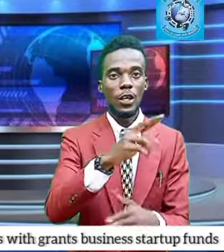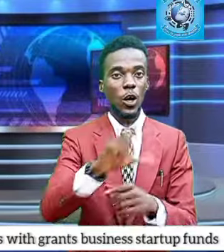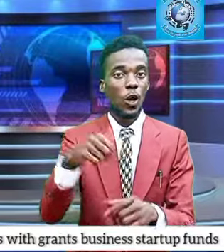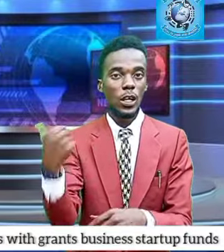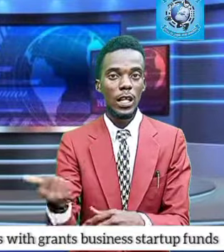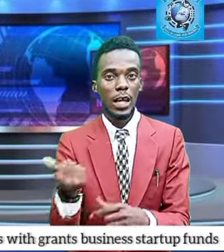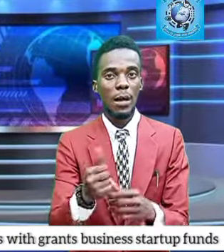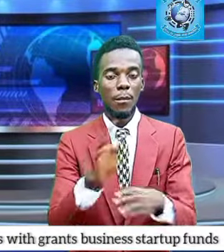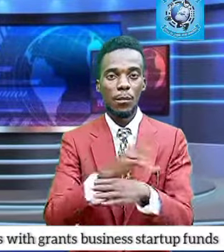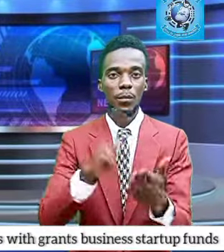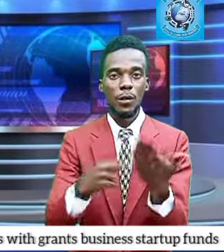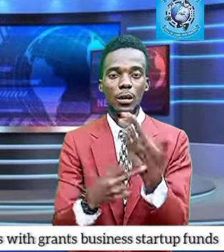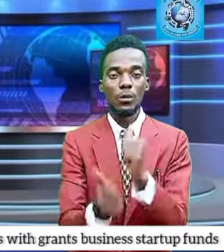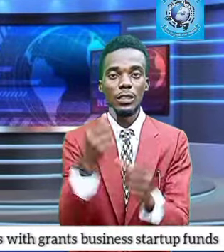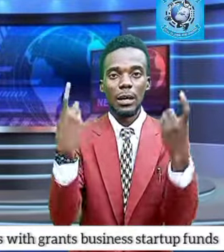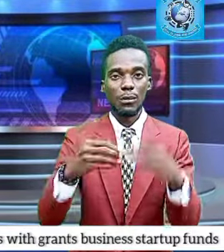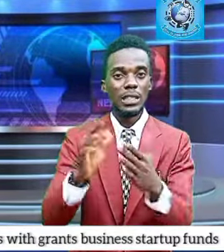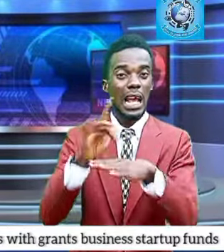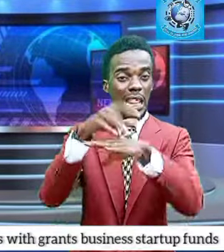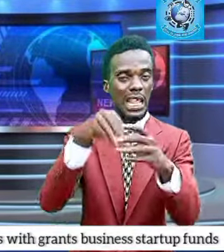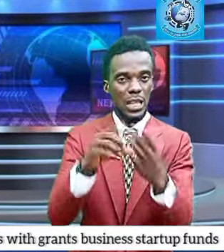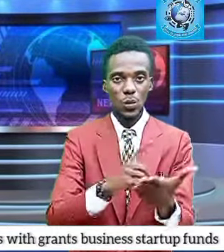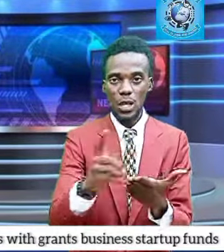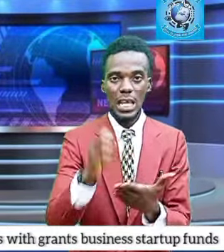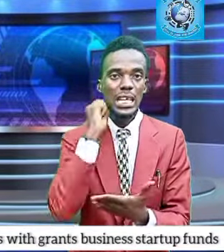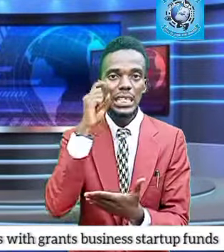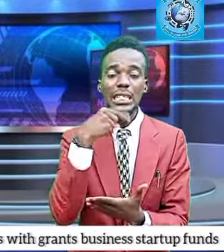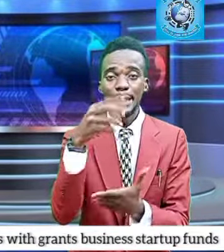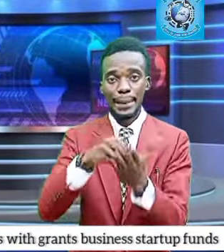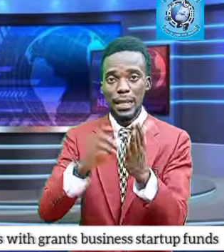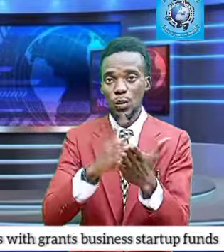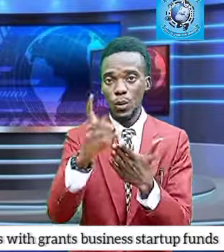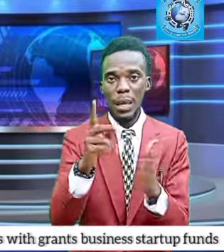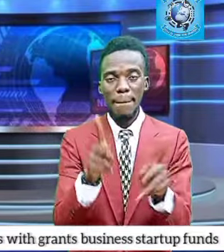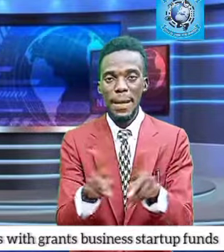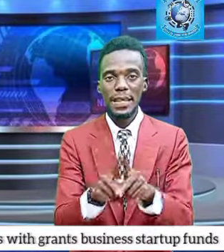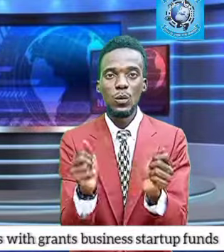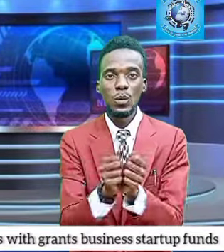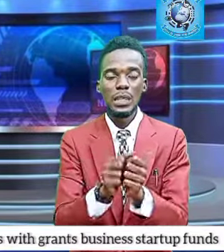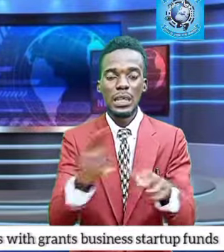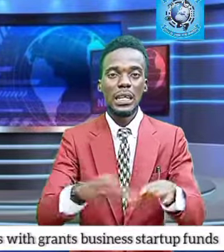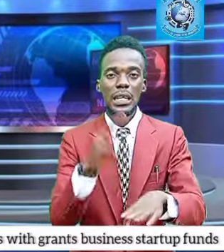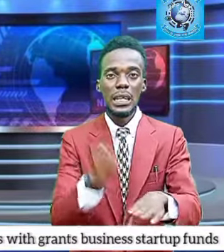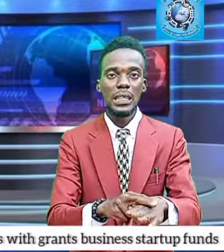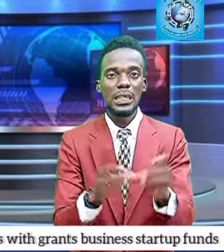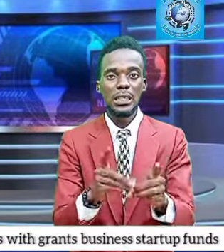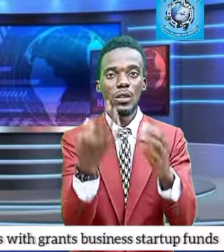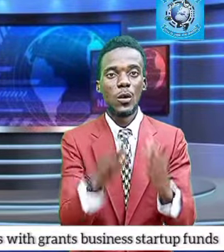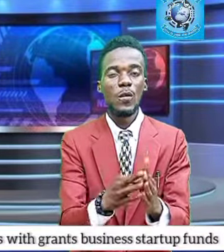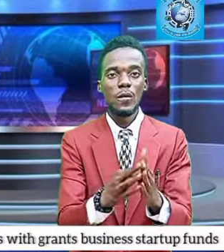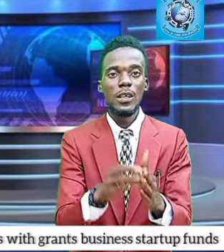programs which commenced earlier in the week. She said in the week, partnered with National Directorate of